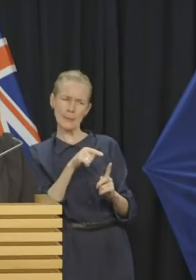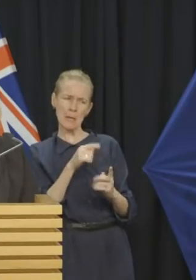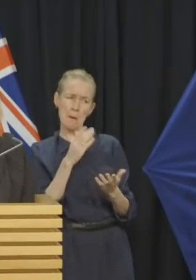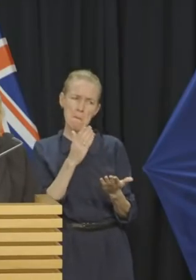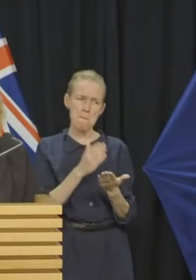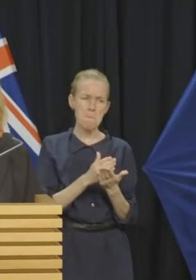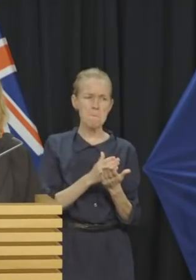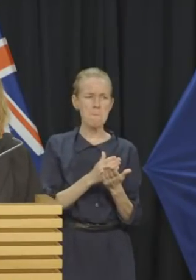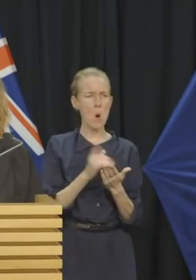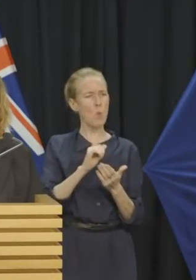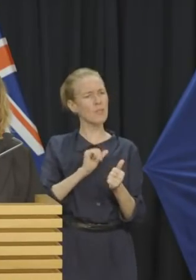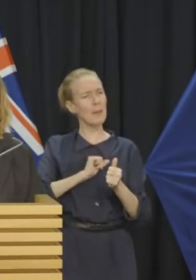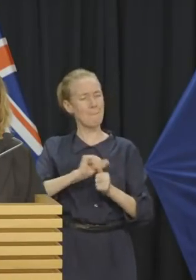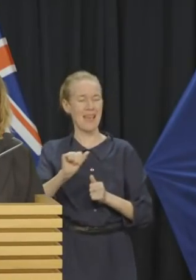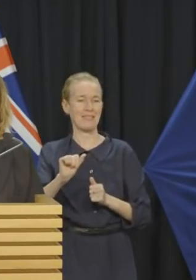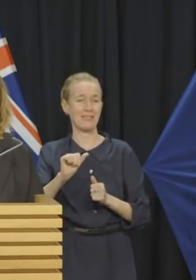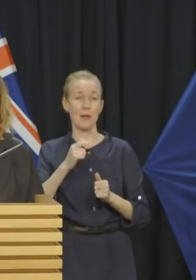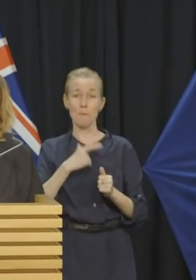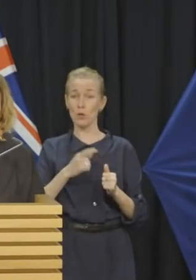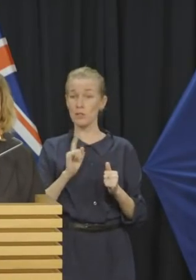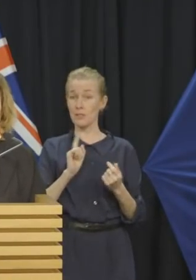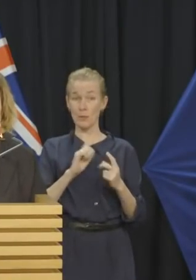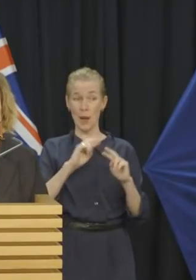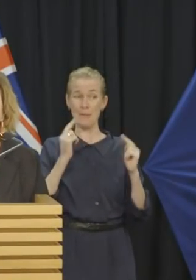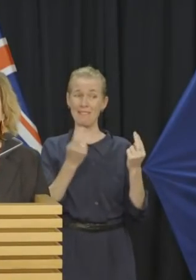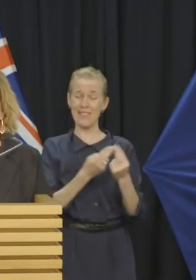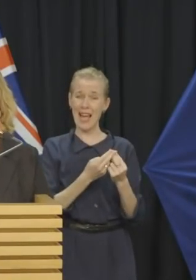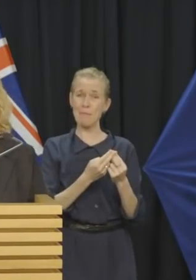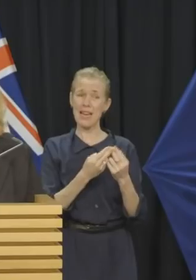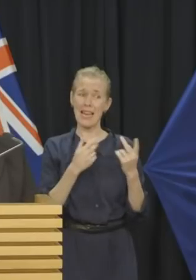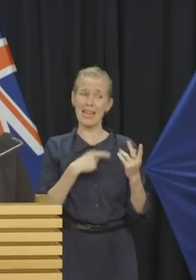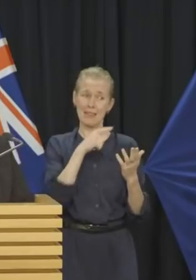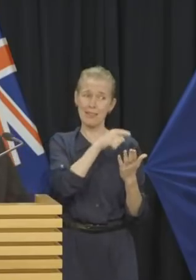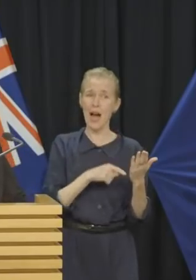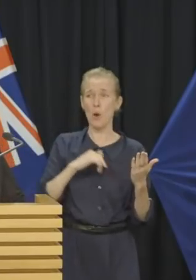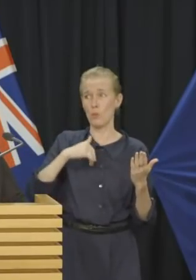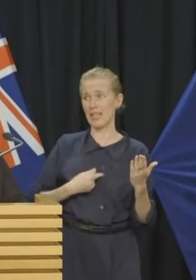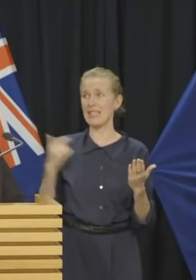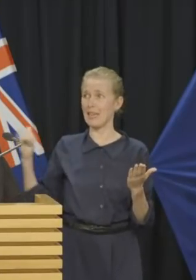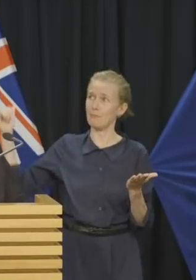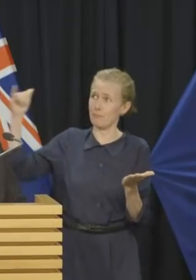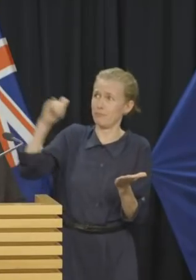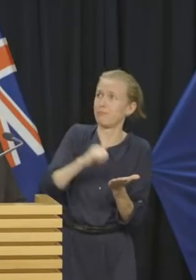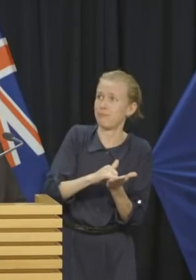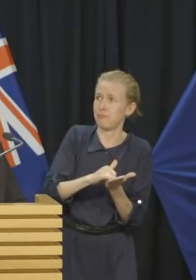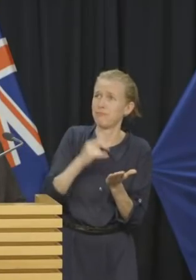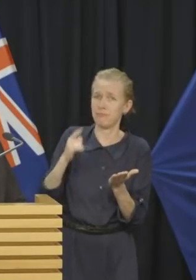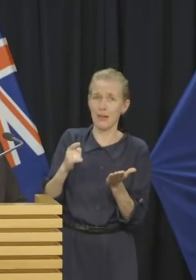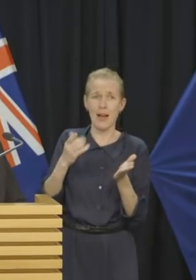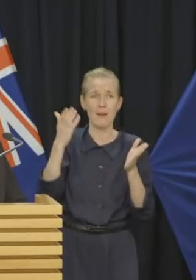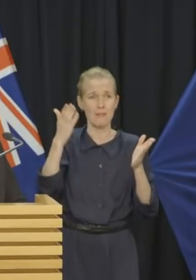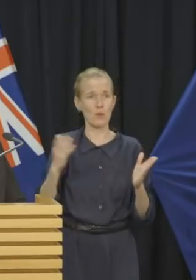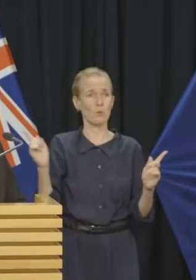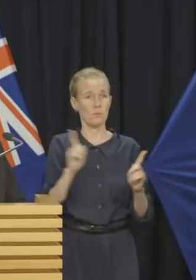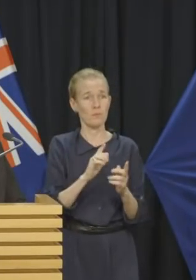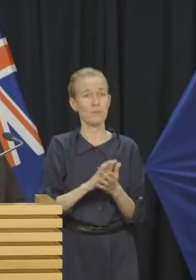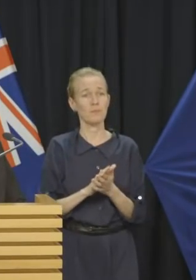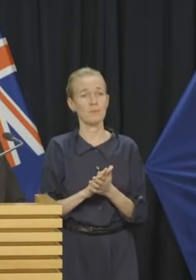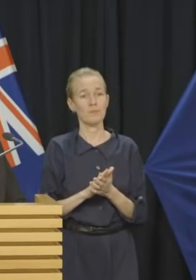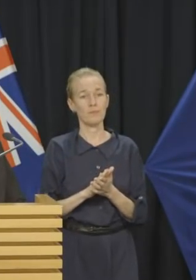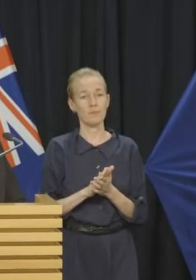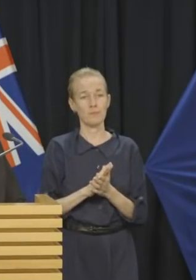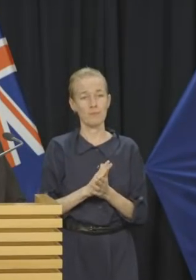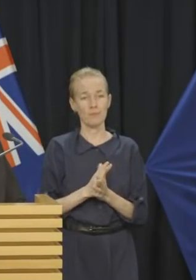to the circumstances of the family that you're dealing with. So we'll work in the way that we're working it now. Realistically need some kind of charging regime in